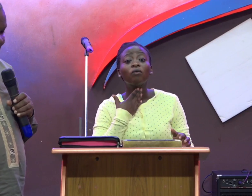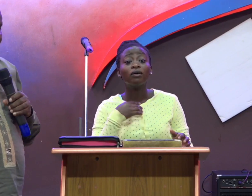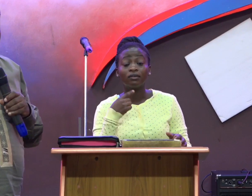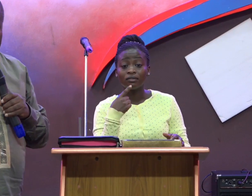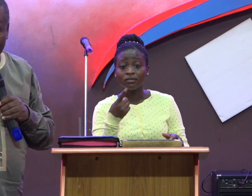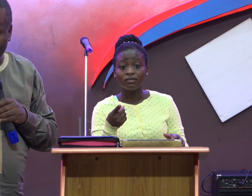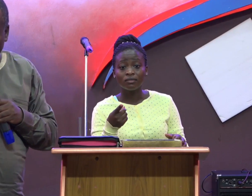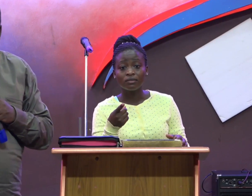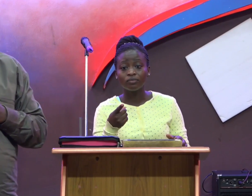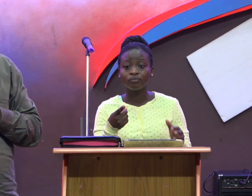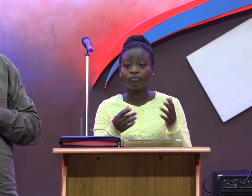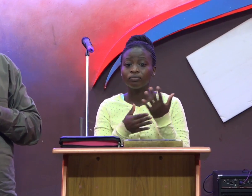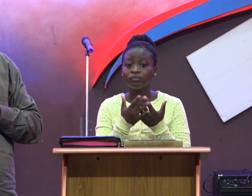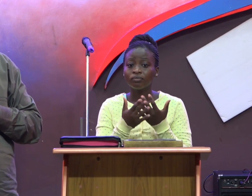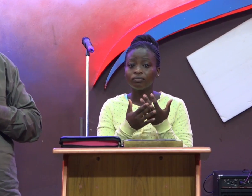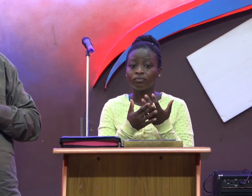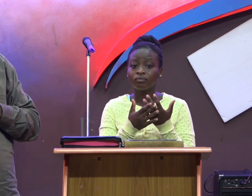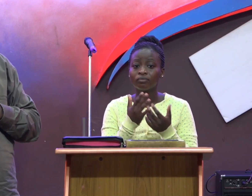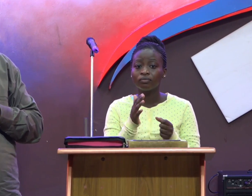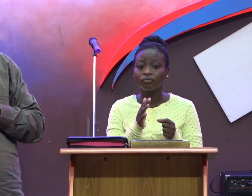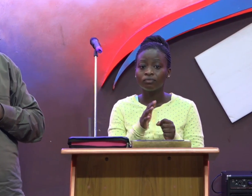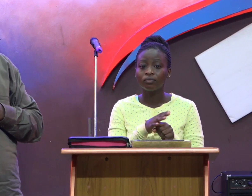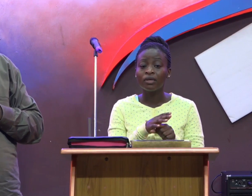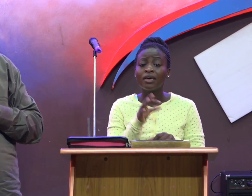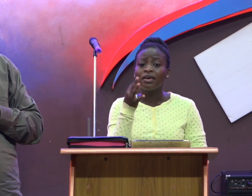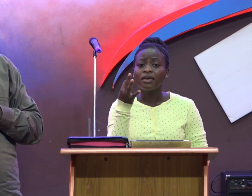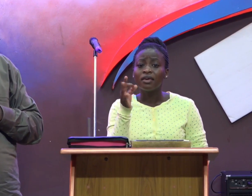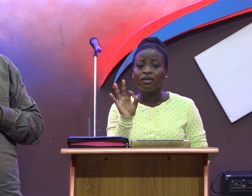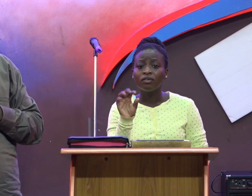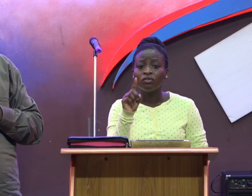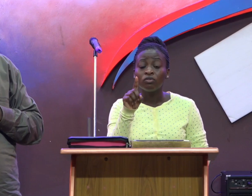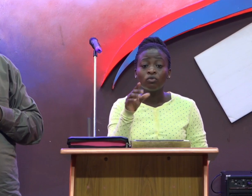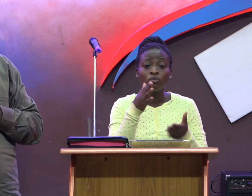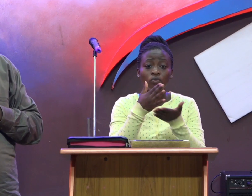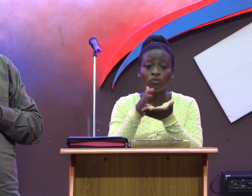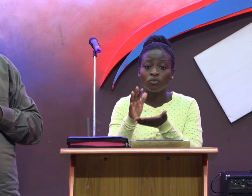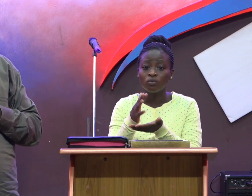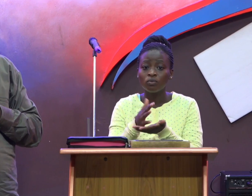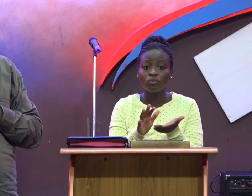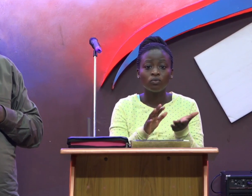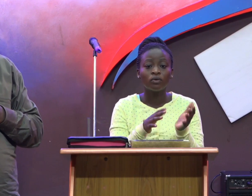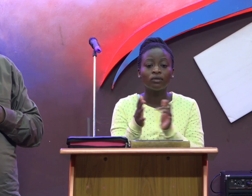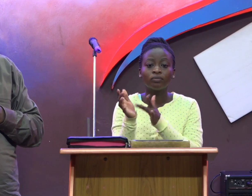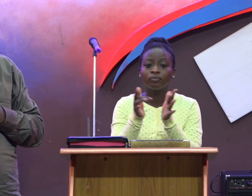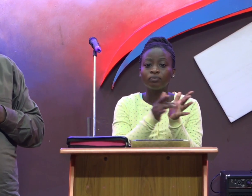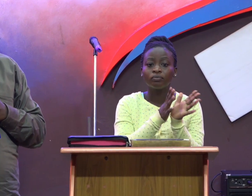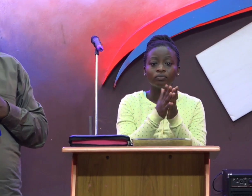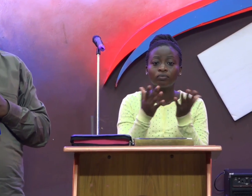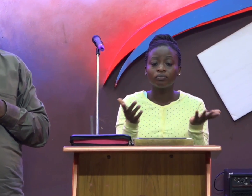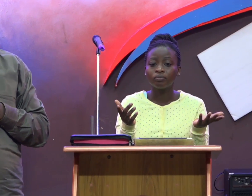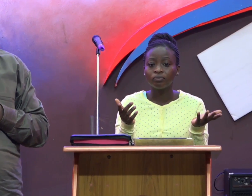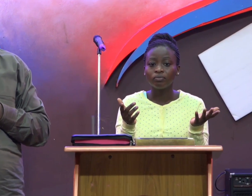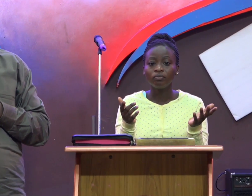I want to tell you, sure as be mindful of it. If you share someone the gospel of Jesus, someone who has